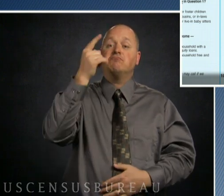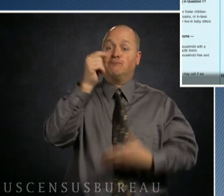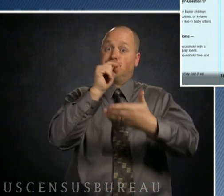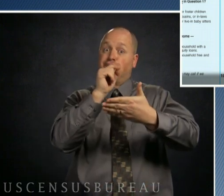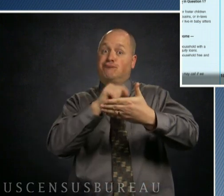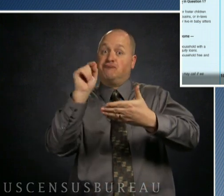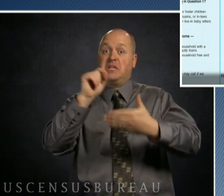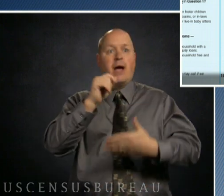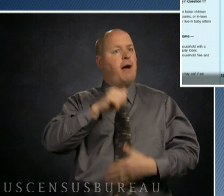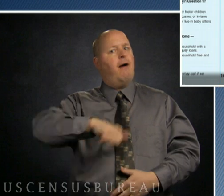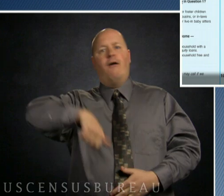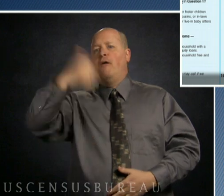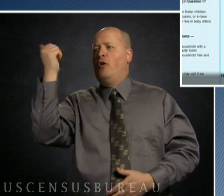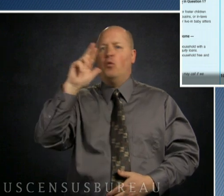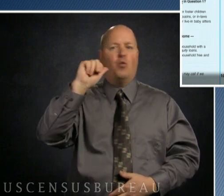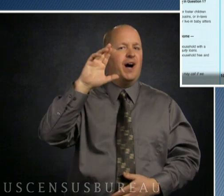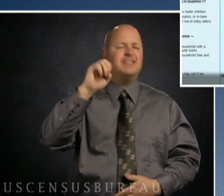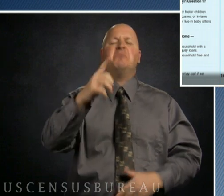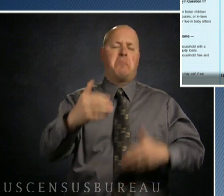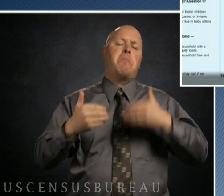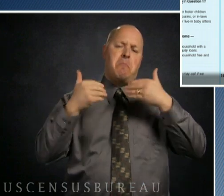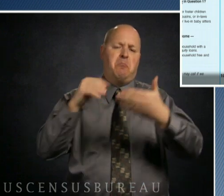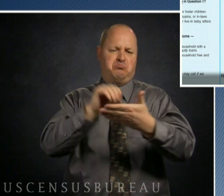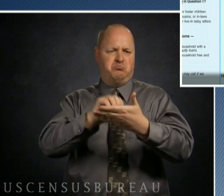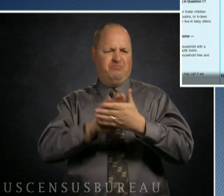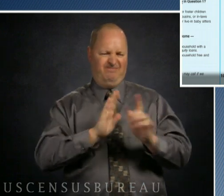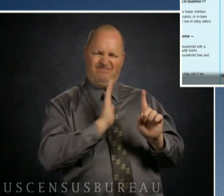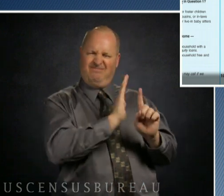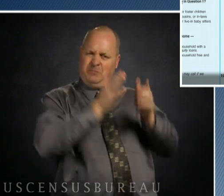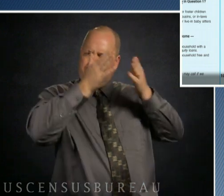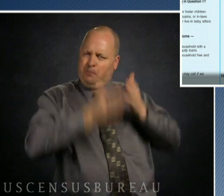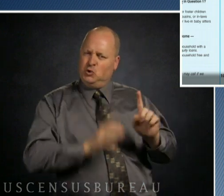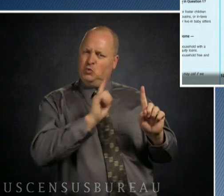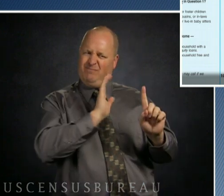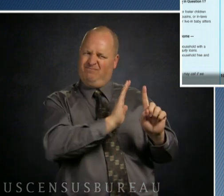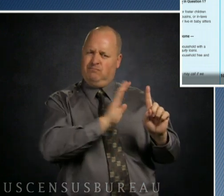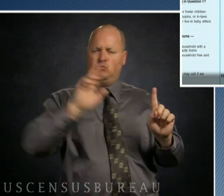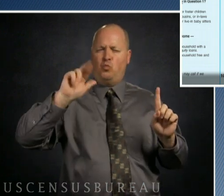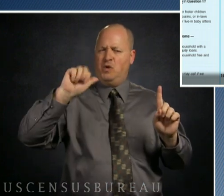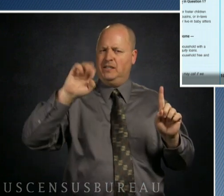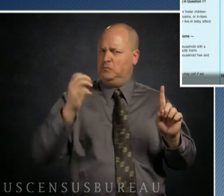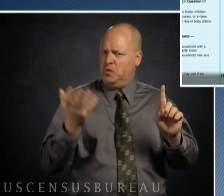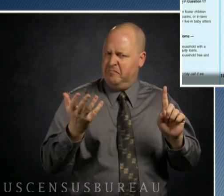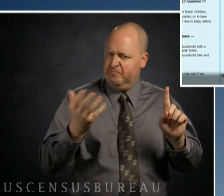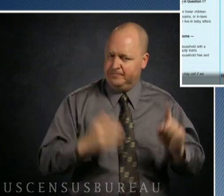If you mark the box for some other race, please print person 1's race.